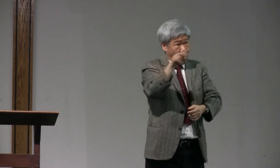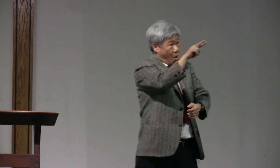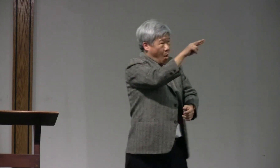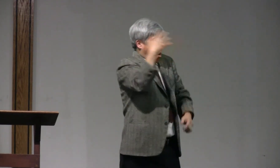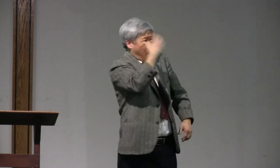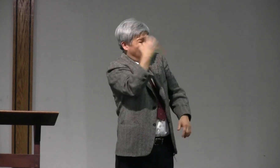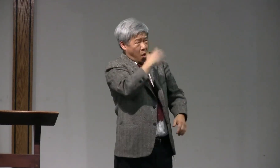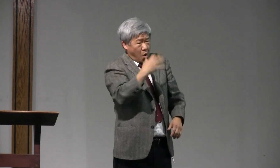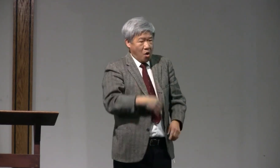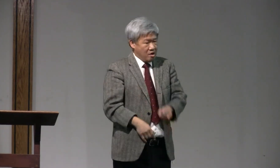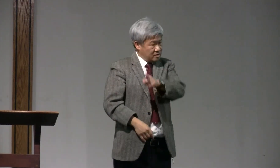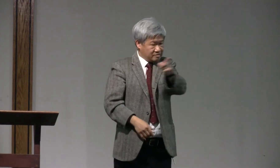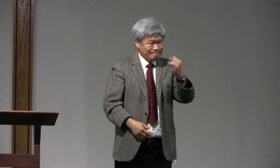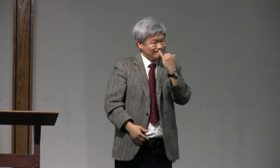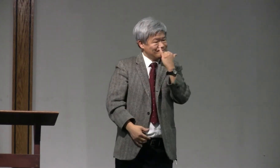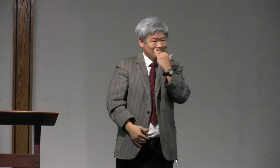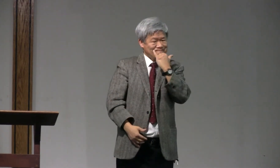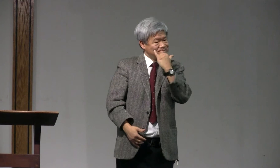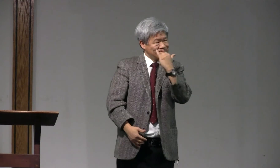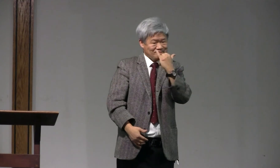you can enjoy your work. If you go to a doctor,